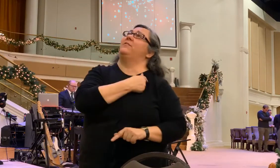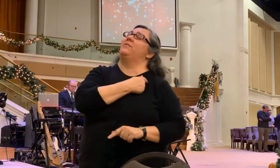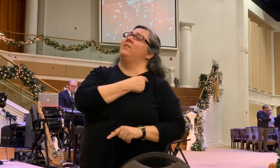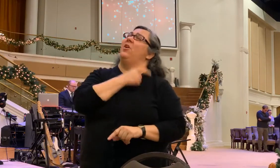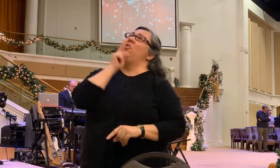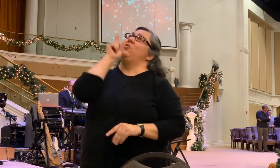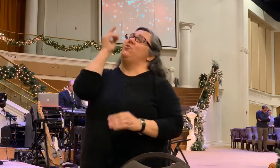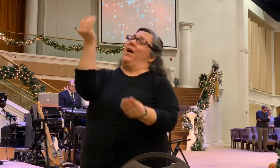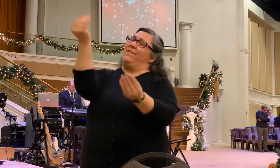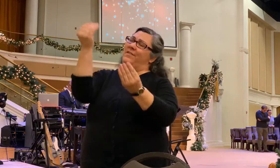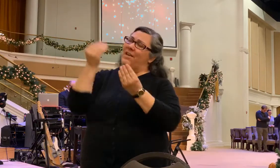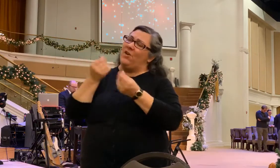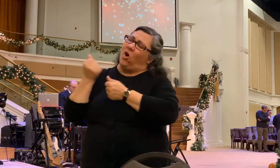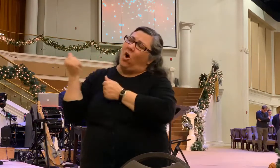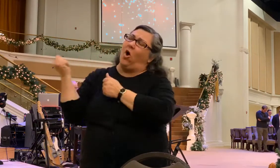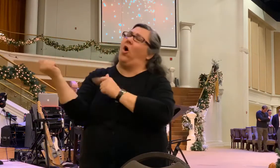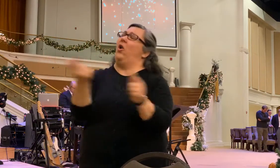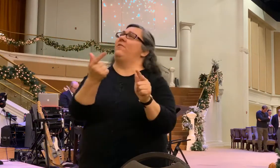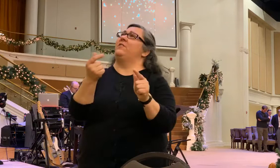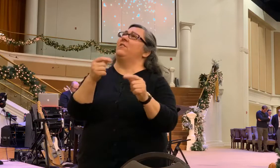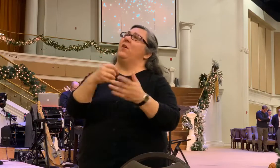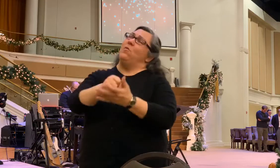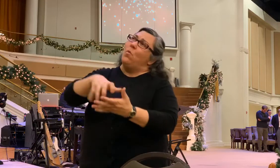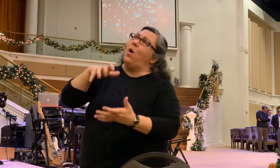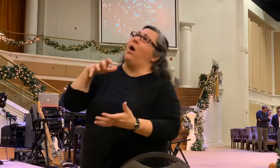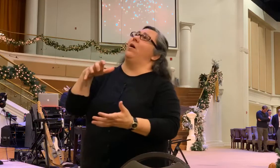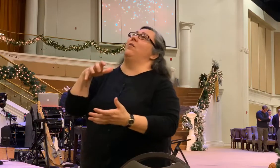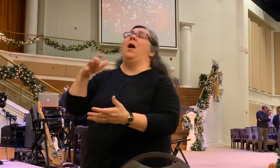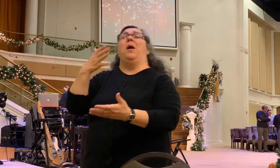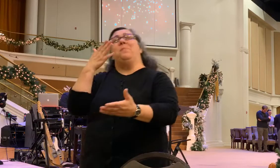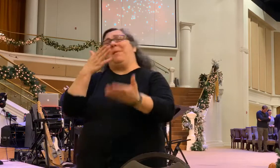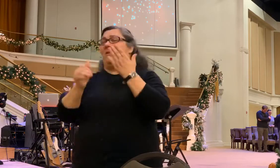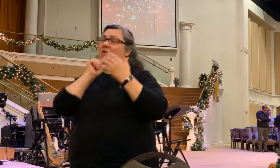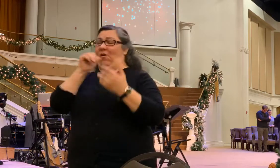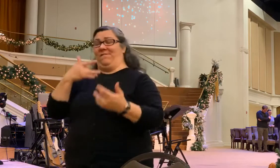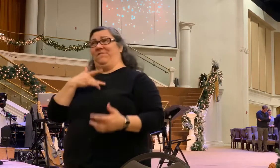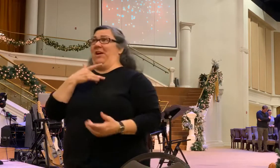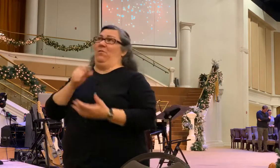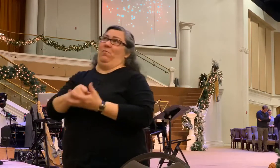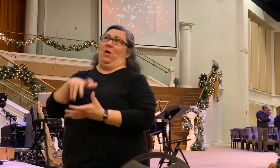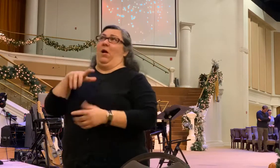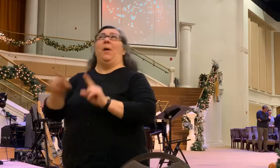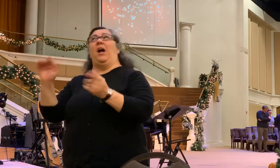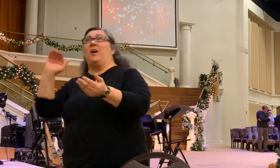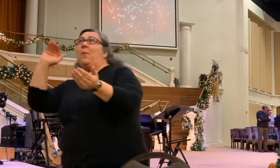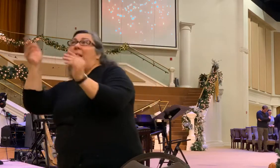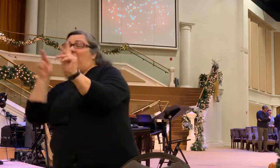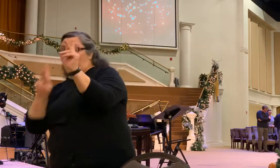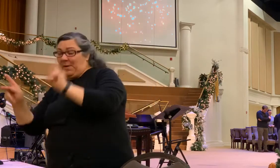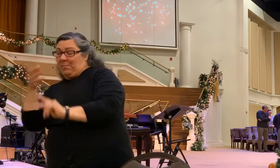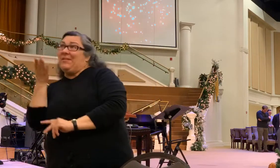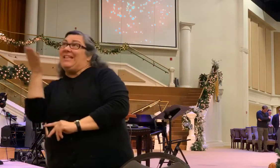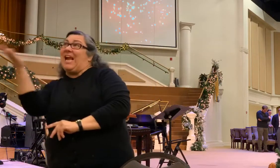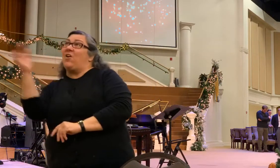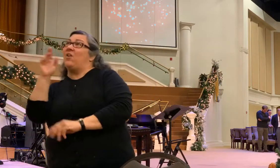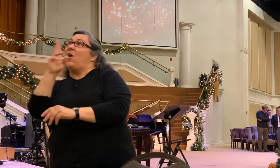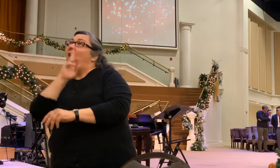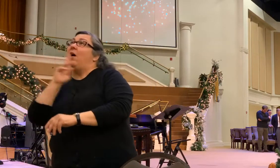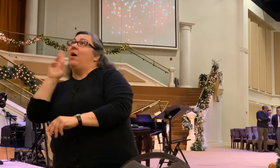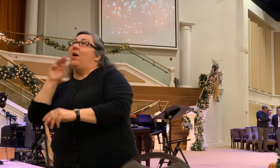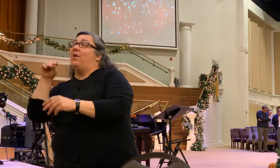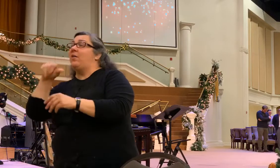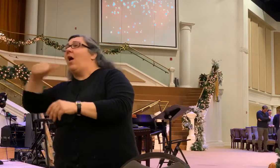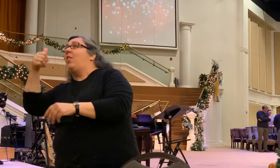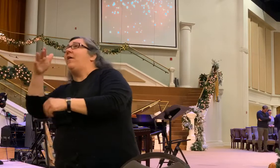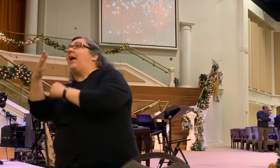us riches and wealth. God, I know maybe we don't feel wealthy, but compared to the people that are in this world, we have